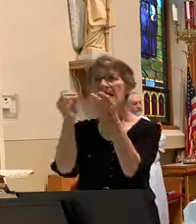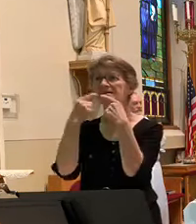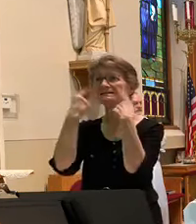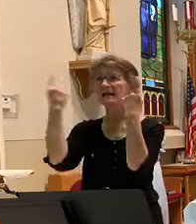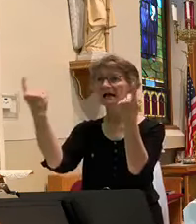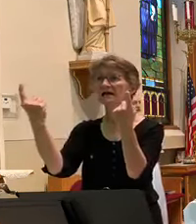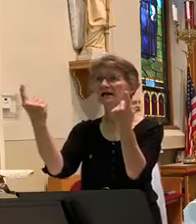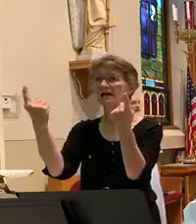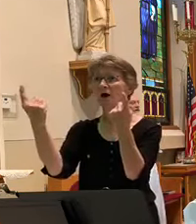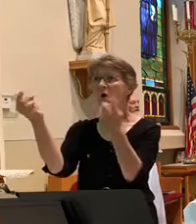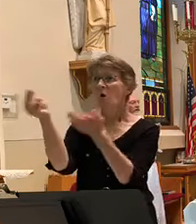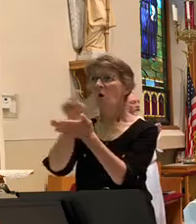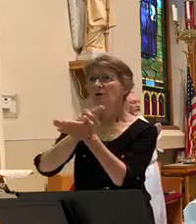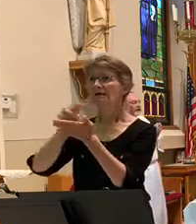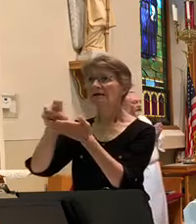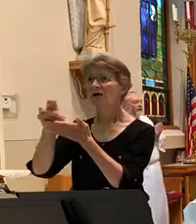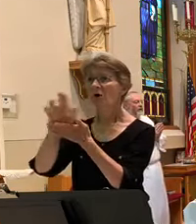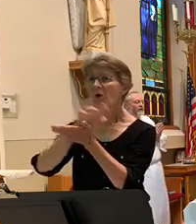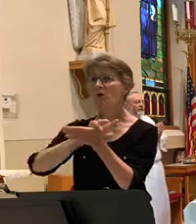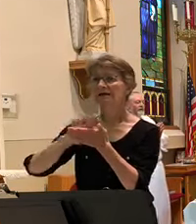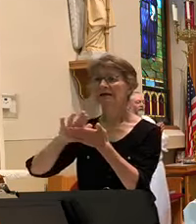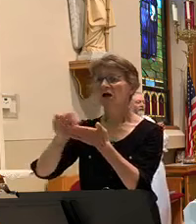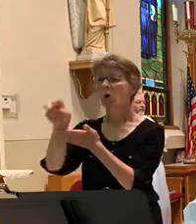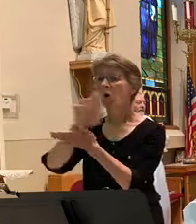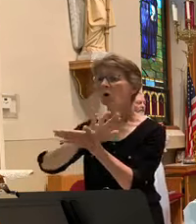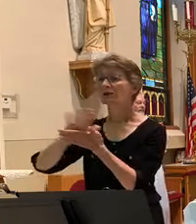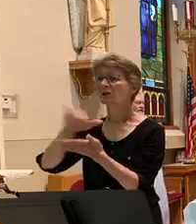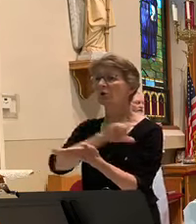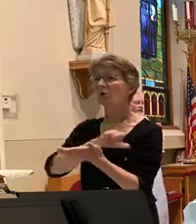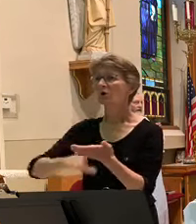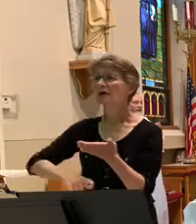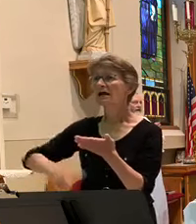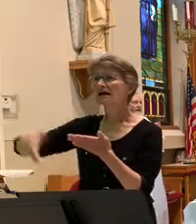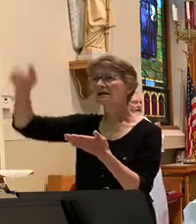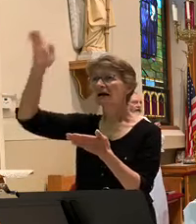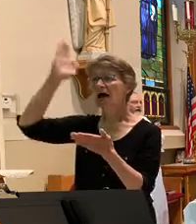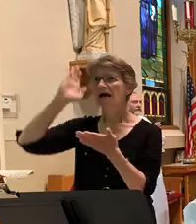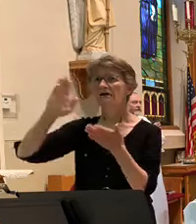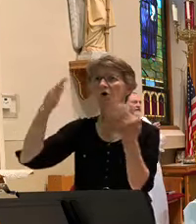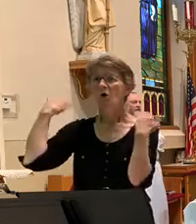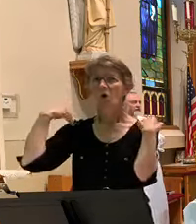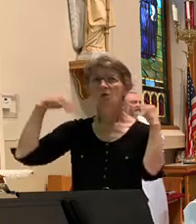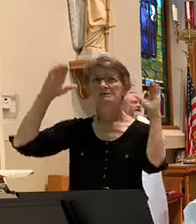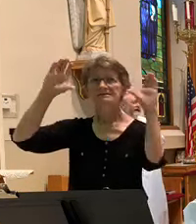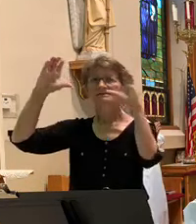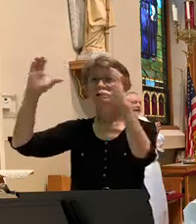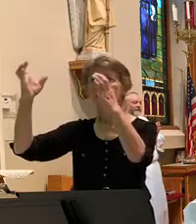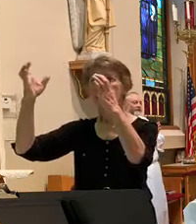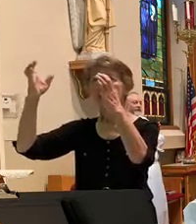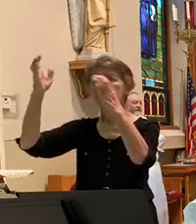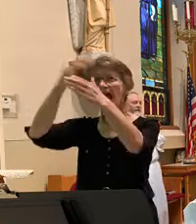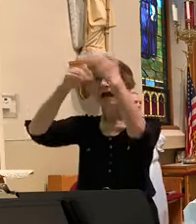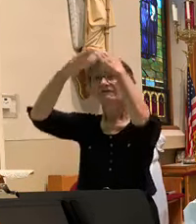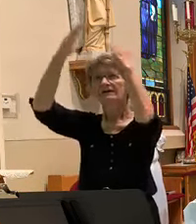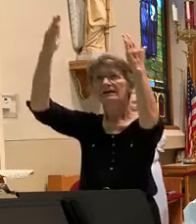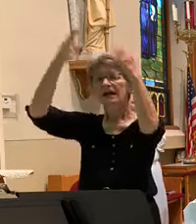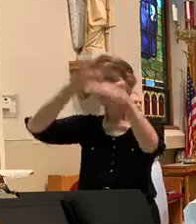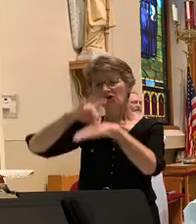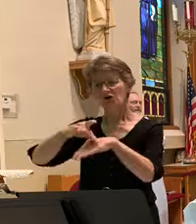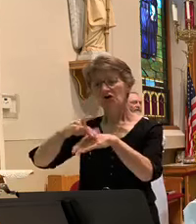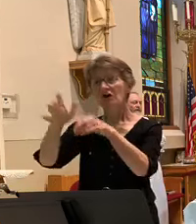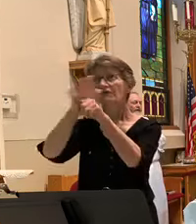acclaim. Holy, holy, holy Lord, God of hosts, heaven and earth